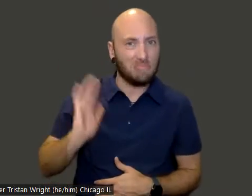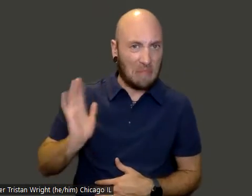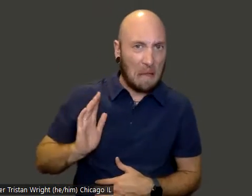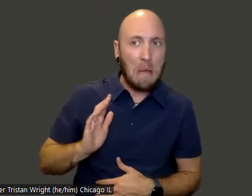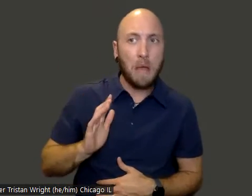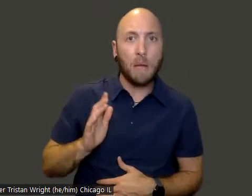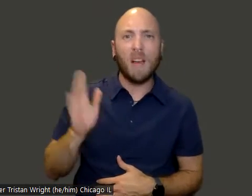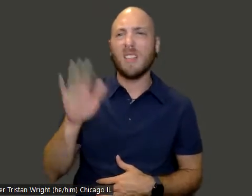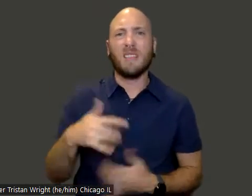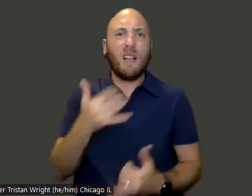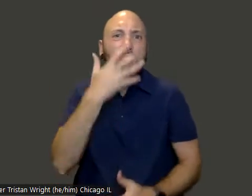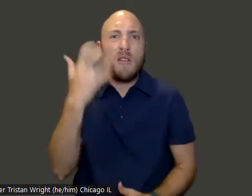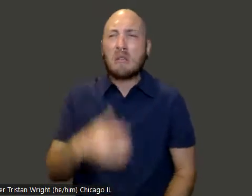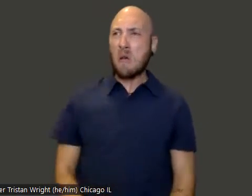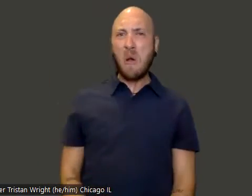can't.